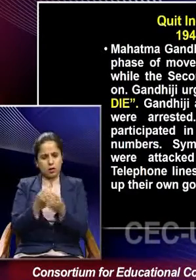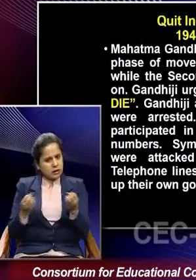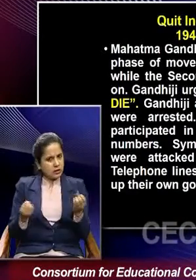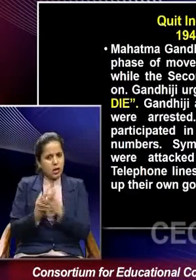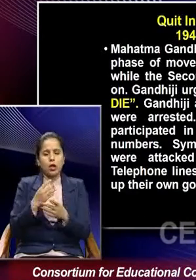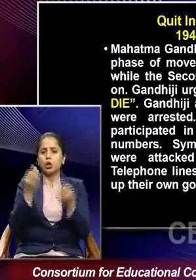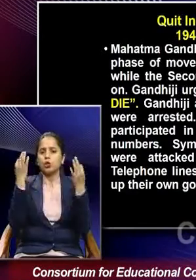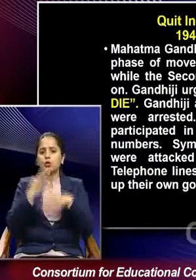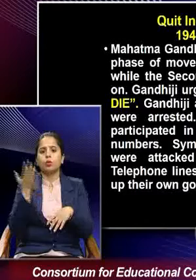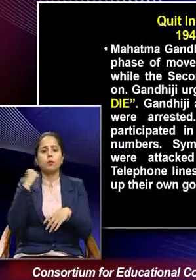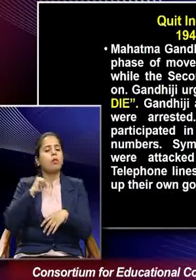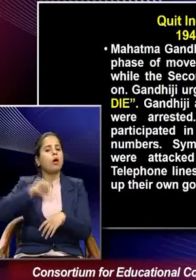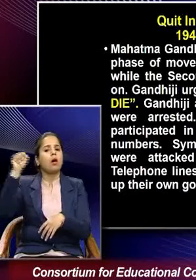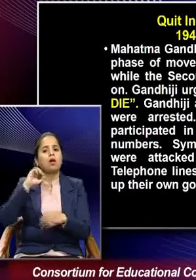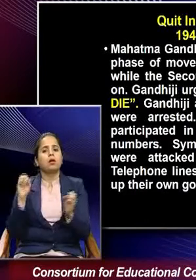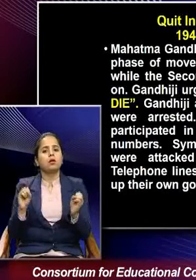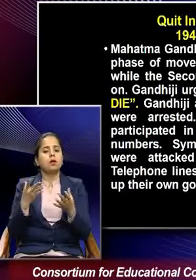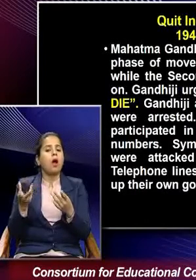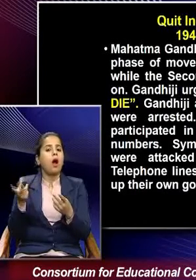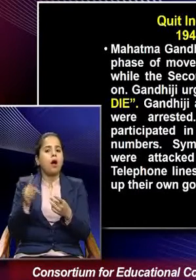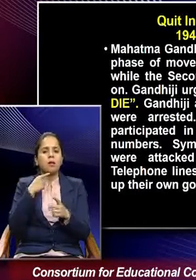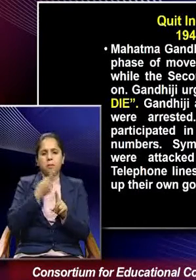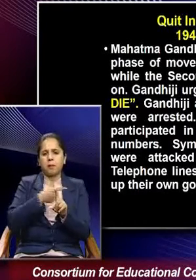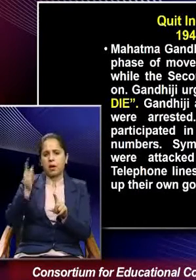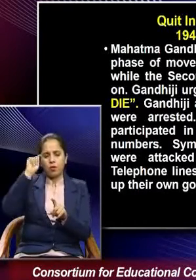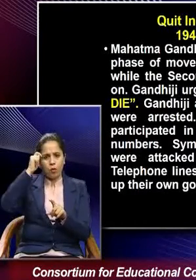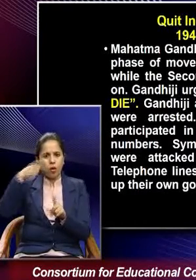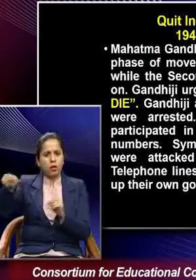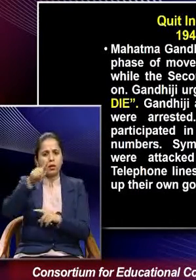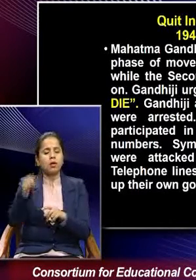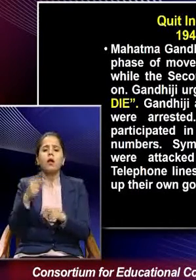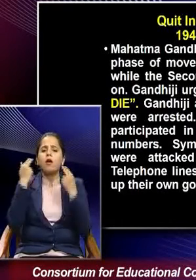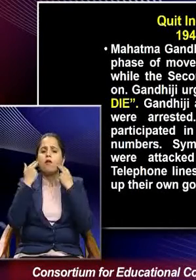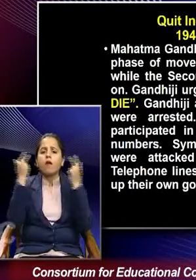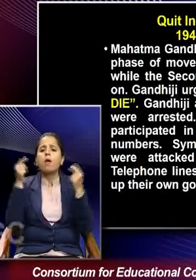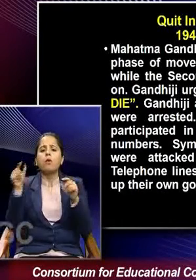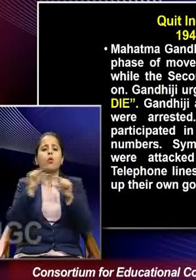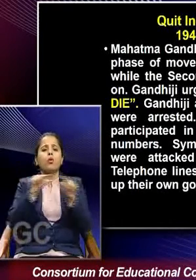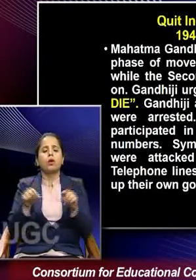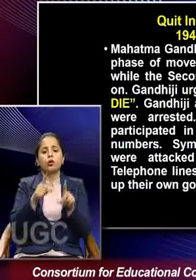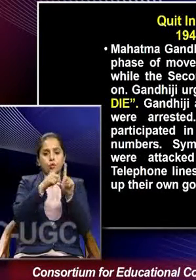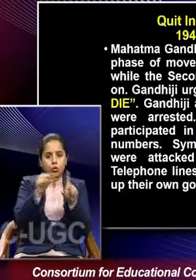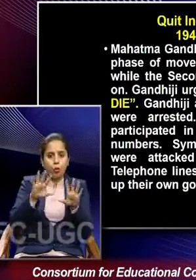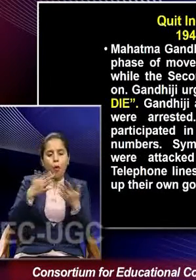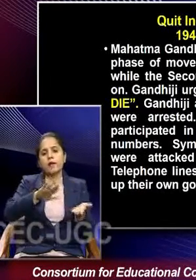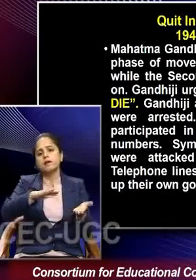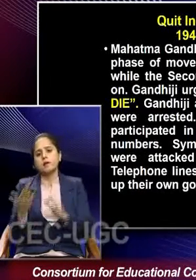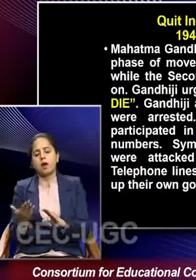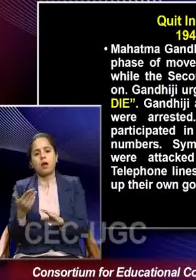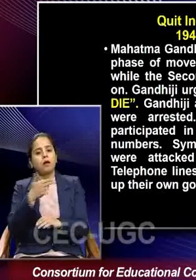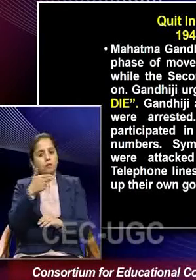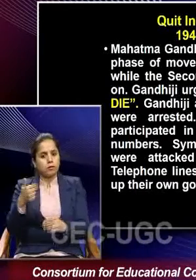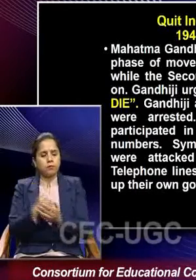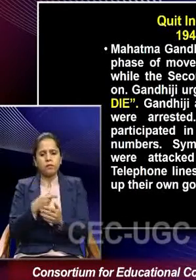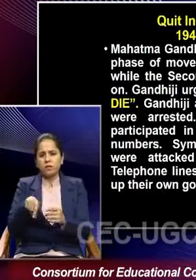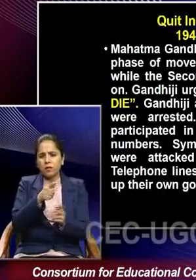new phase of movement against the British with his famous slogan, "Do or die."